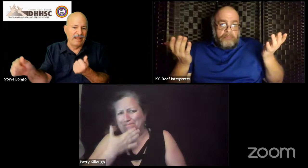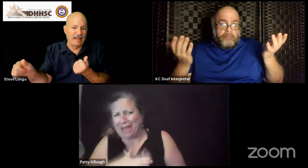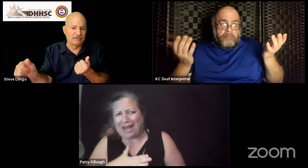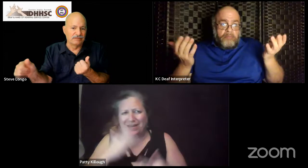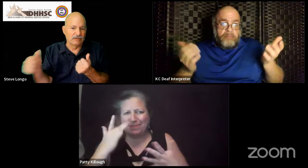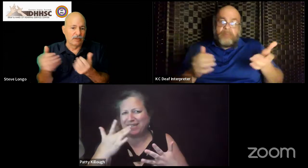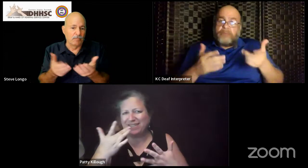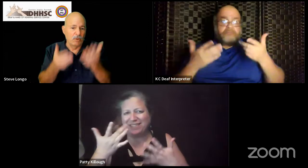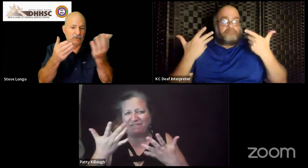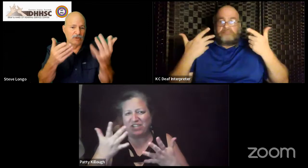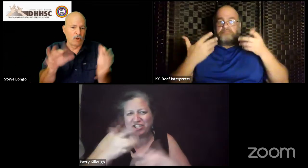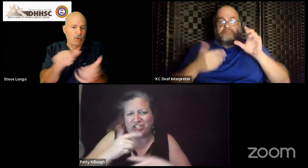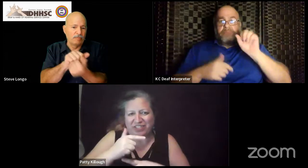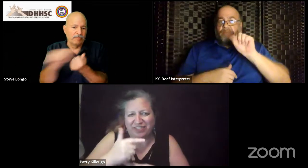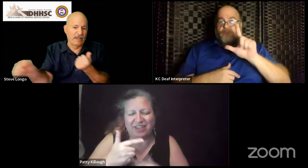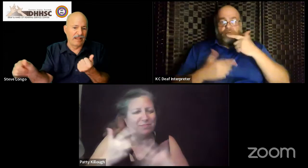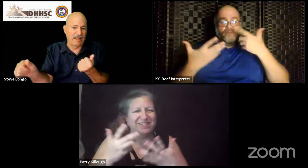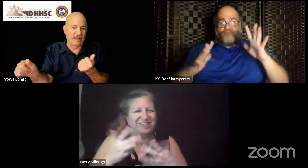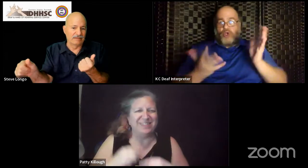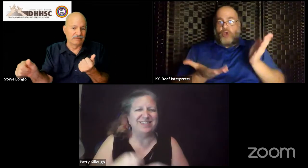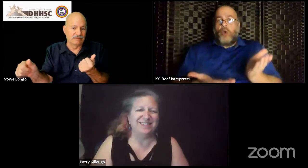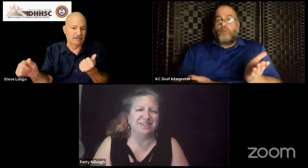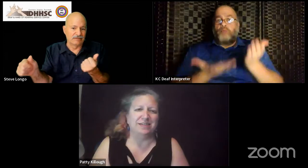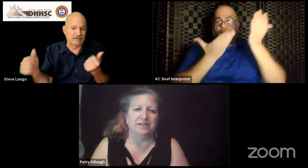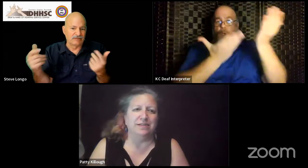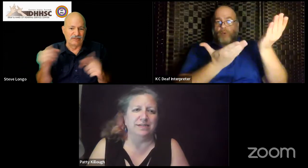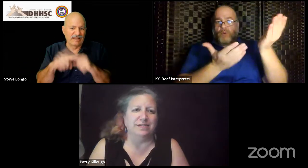I thought we were holding it. So,